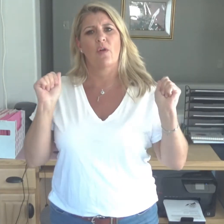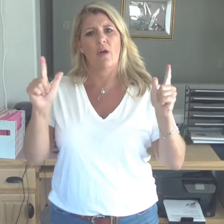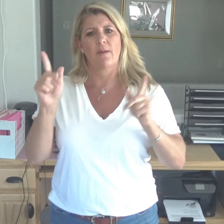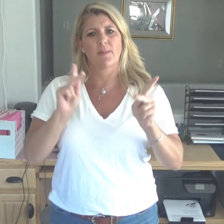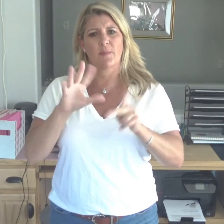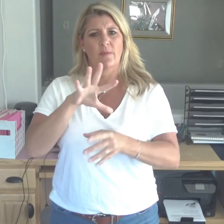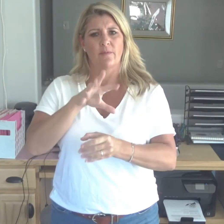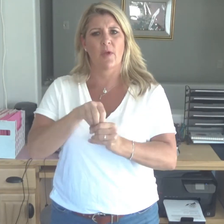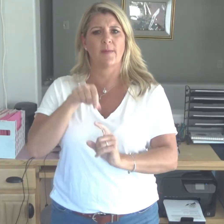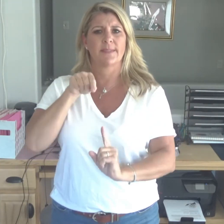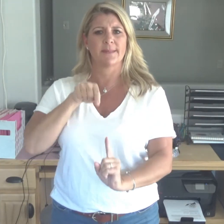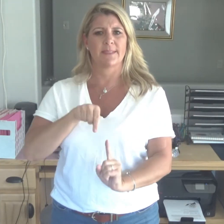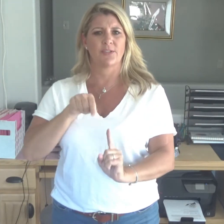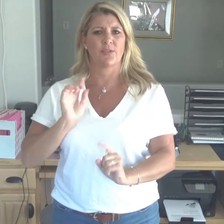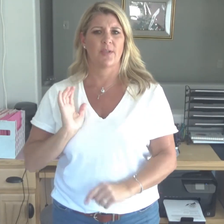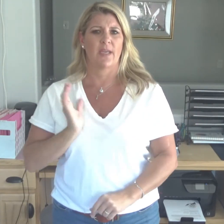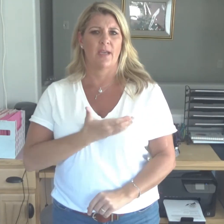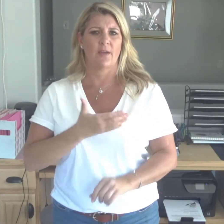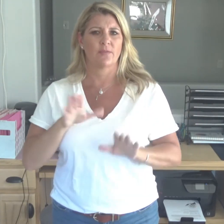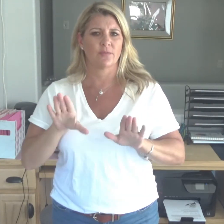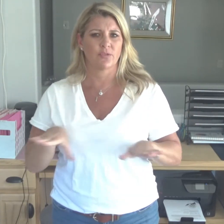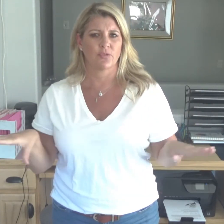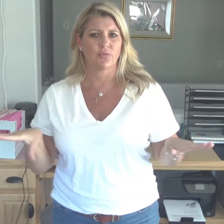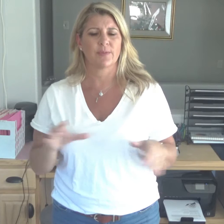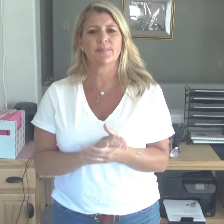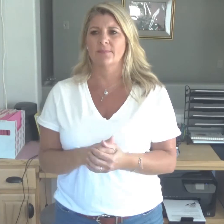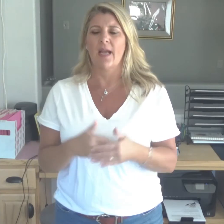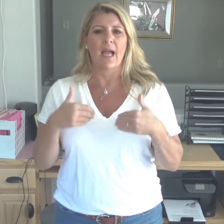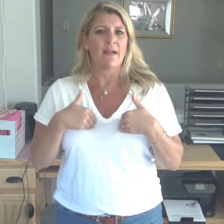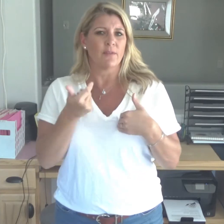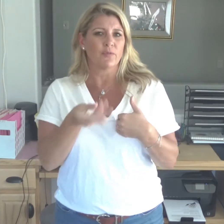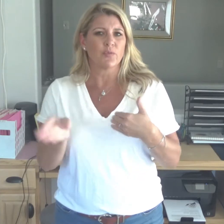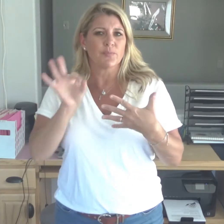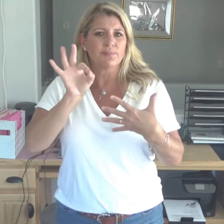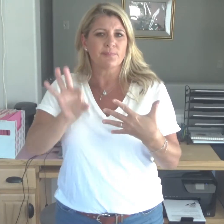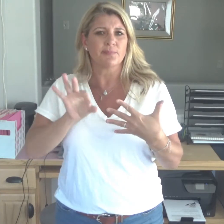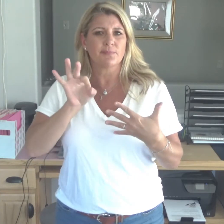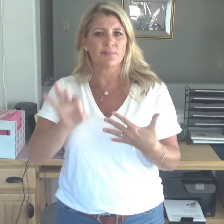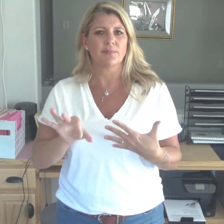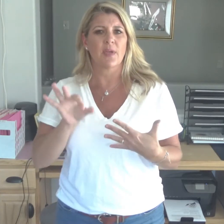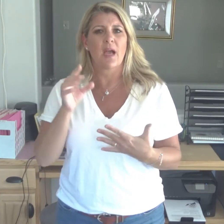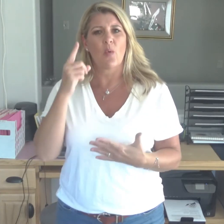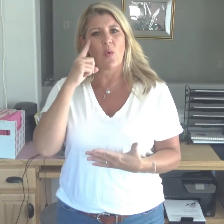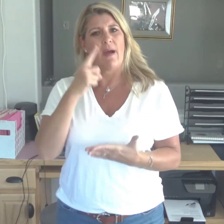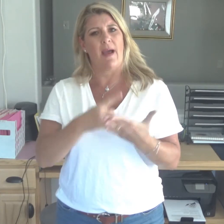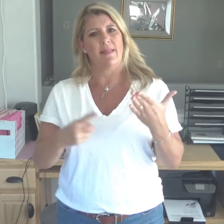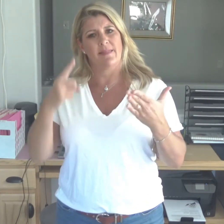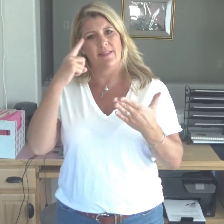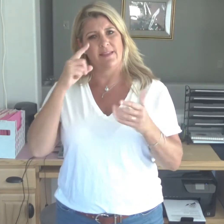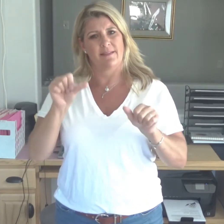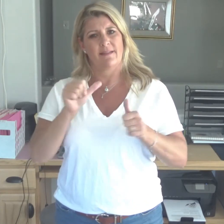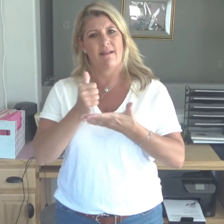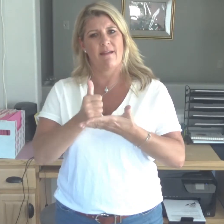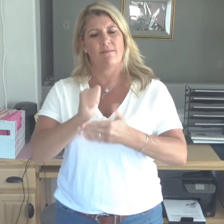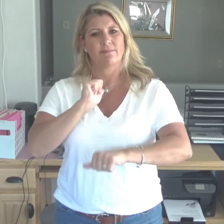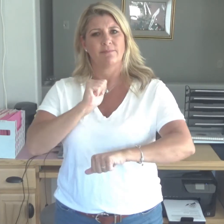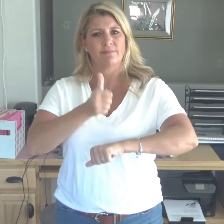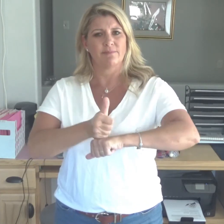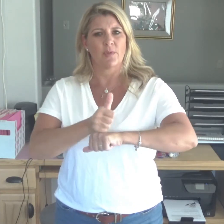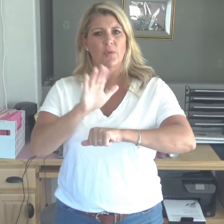to make this successful for everyone involved, specifically for our kids. And so I have a few tips that I'd like to share in